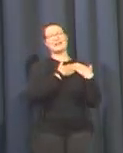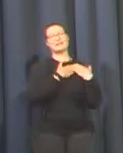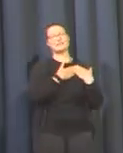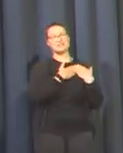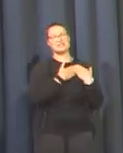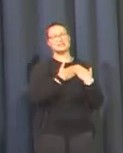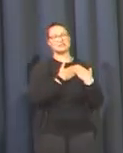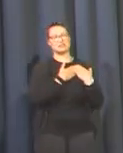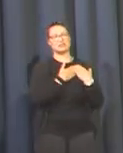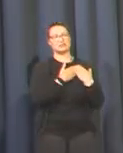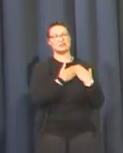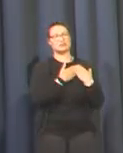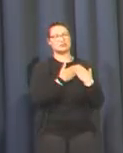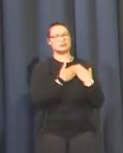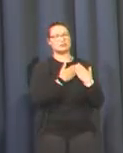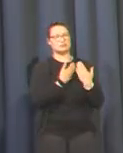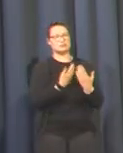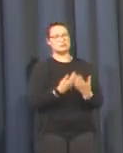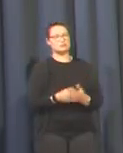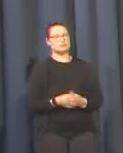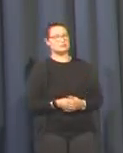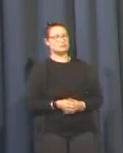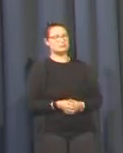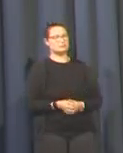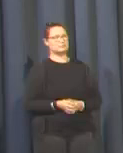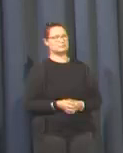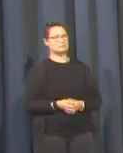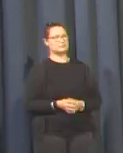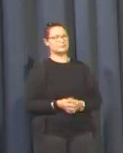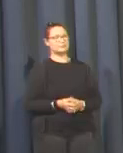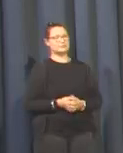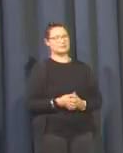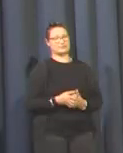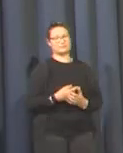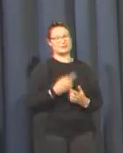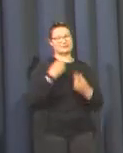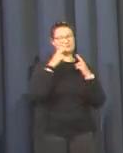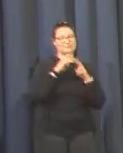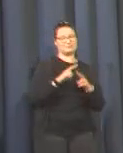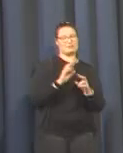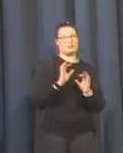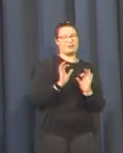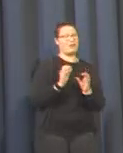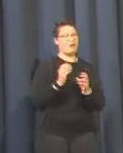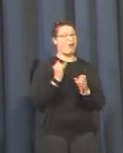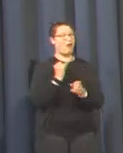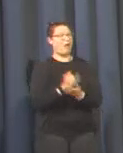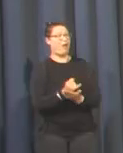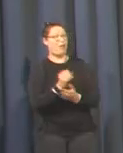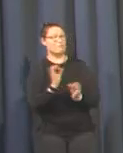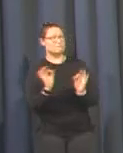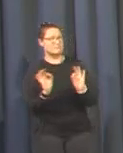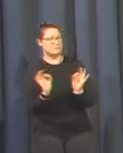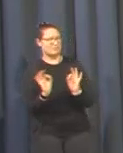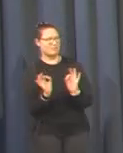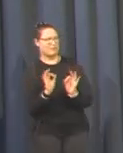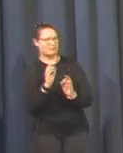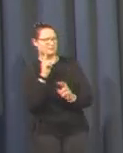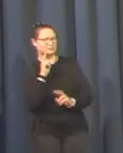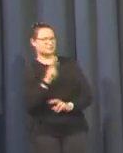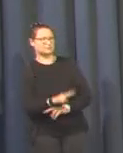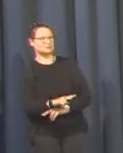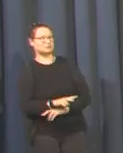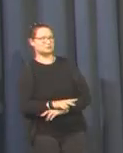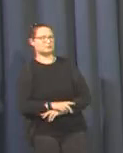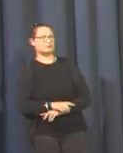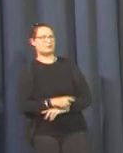know, safety is the sort of concept that there will be no detectable harm whatsoever. And when it comes to lead, the evidence says that there is no